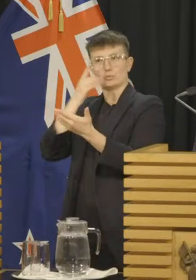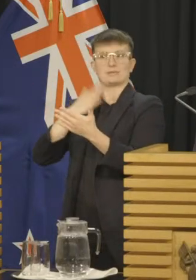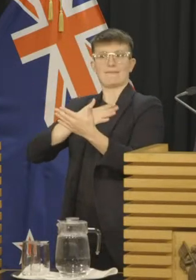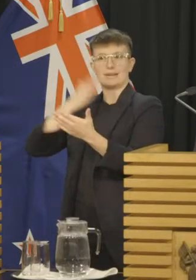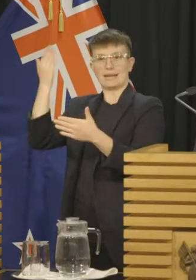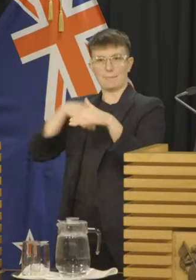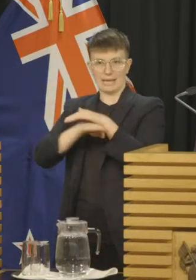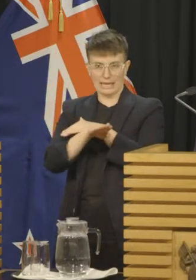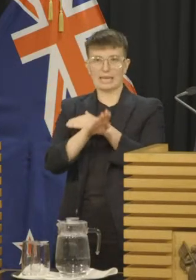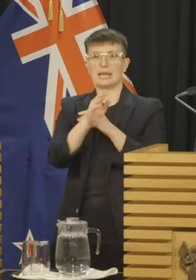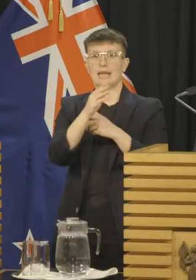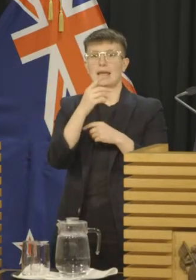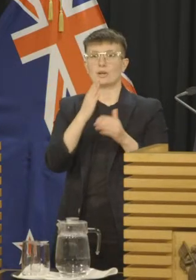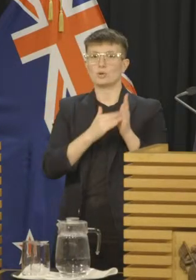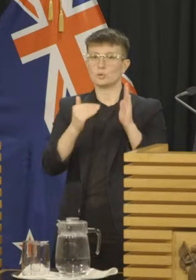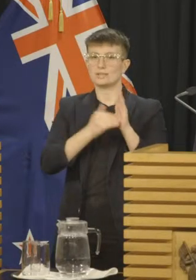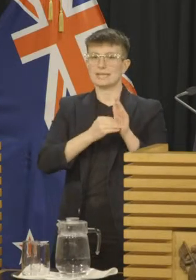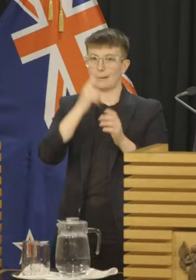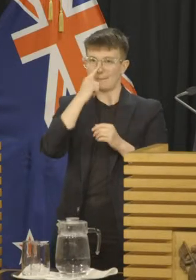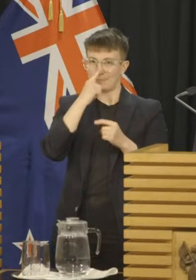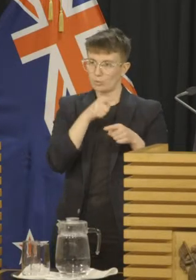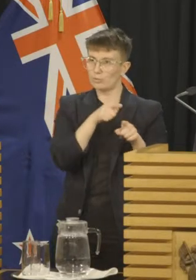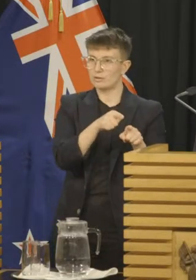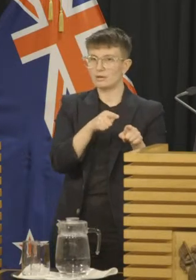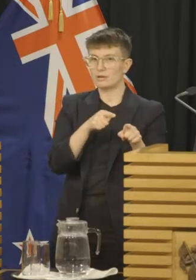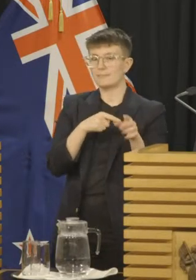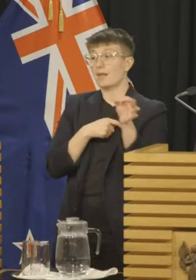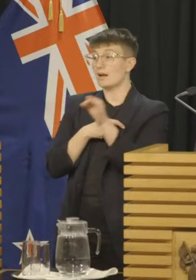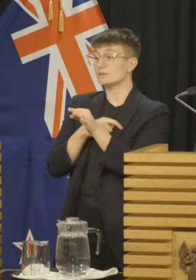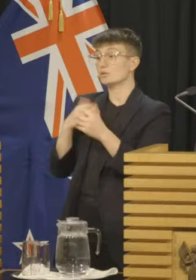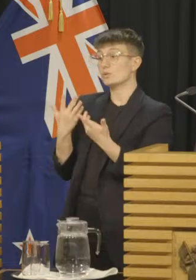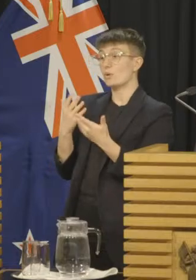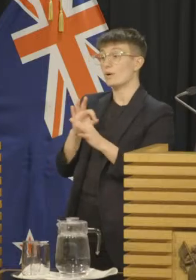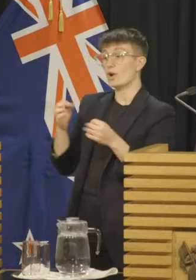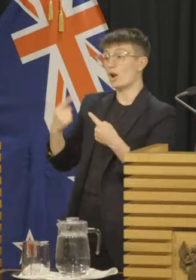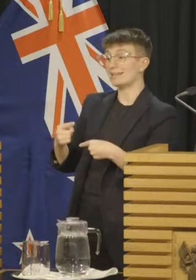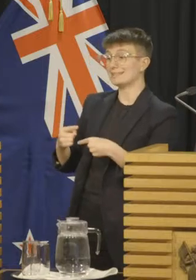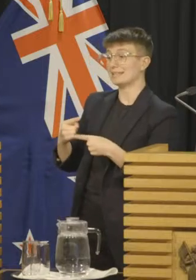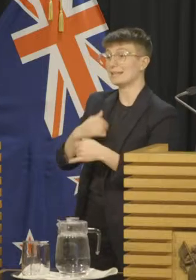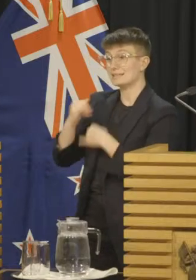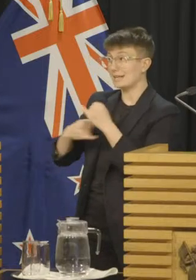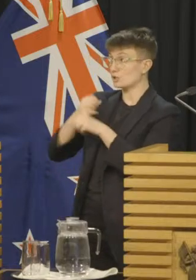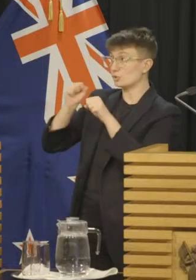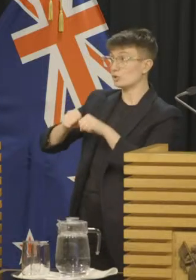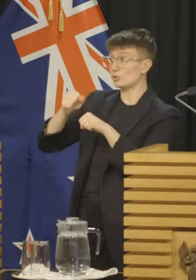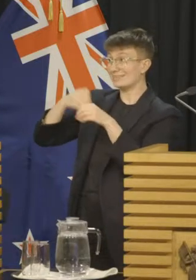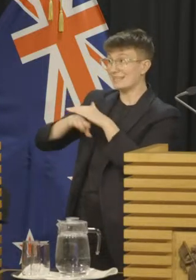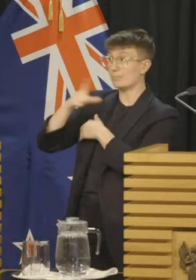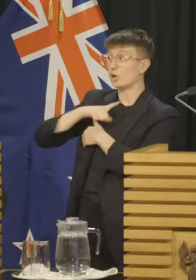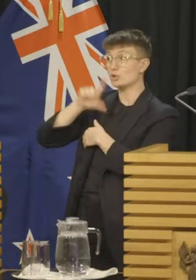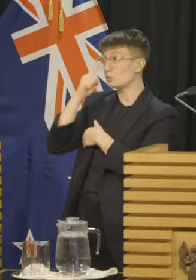we guard our economy. letting in international students because you don't think we could properly... No, again,